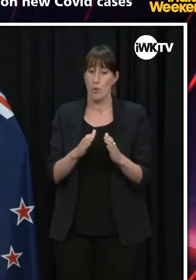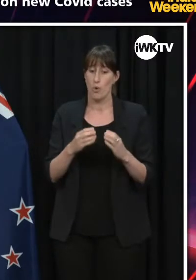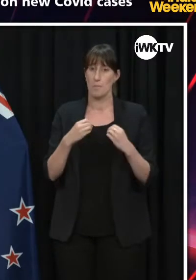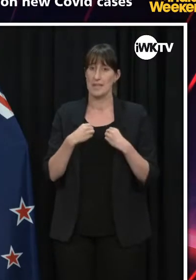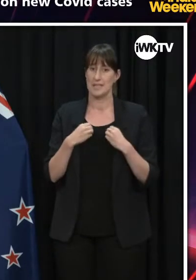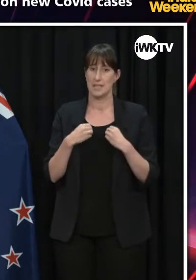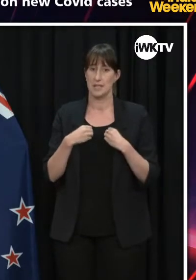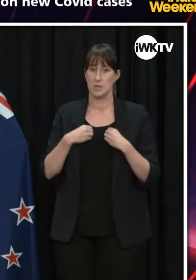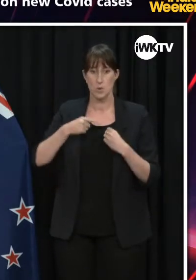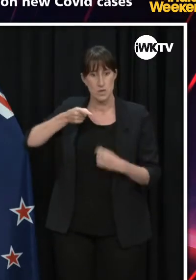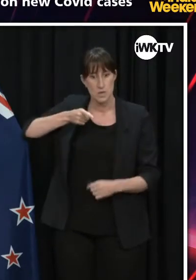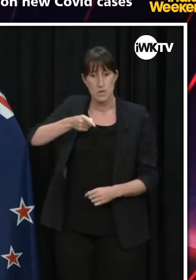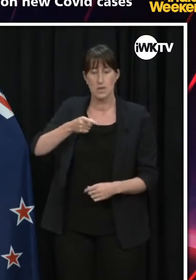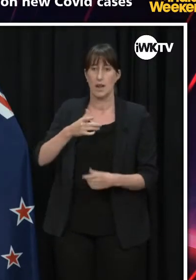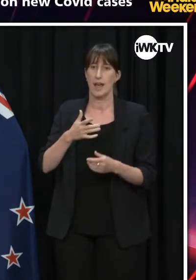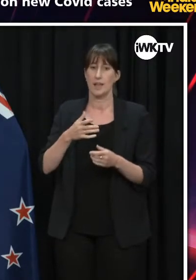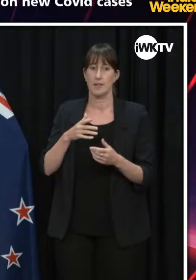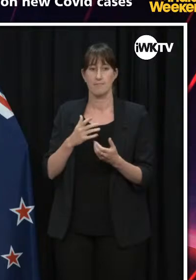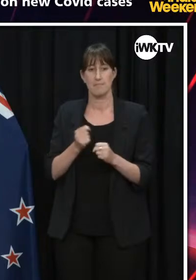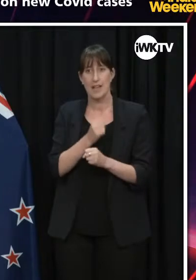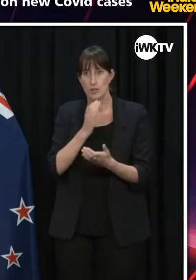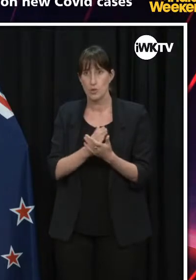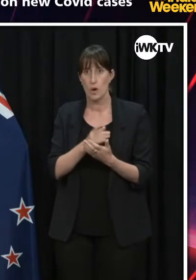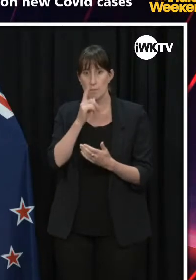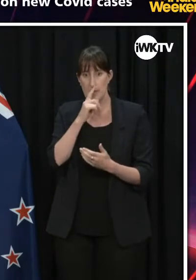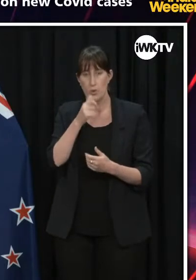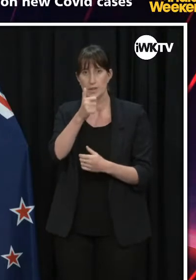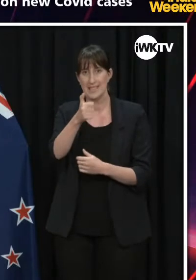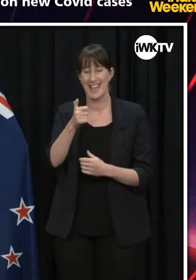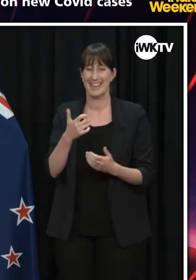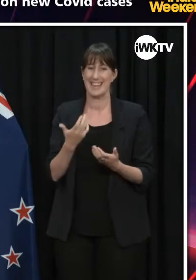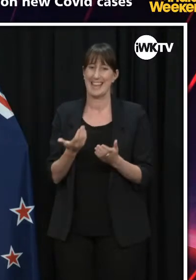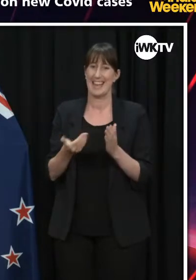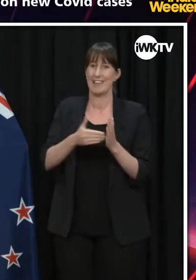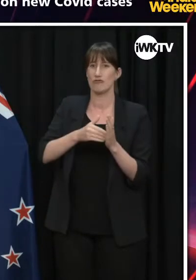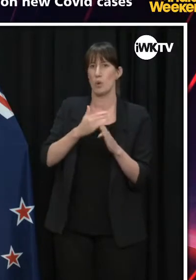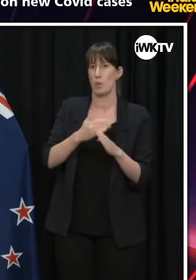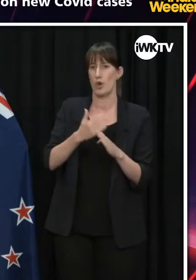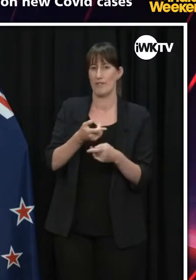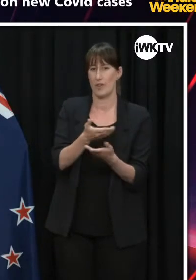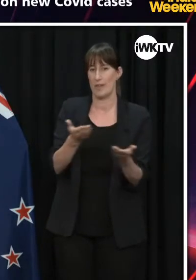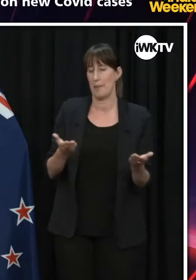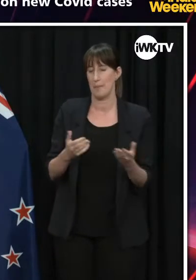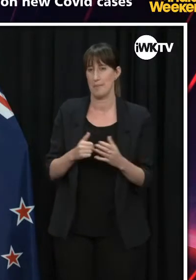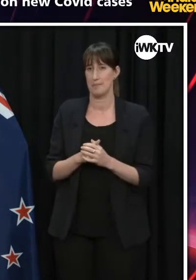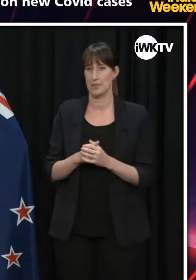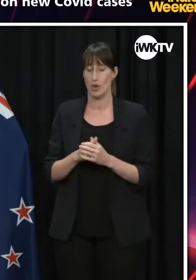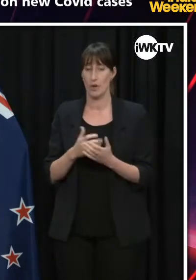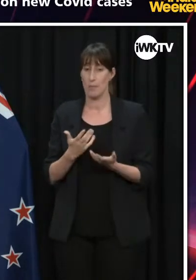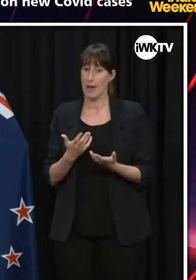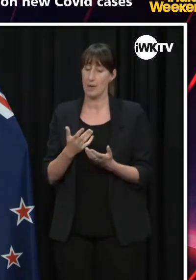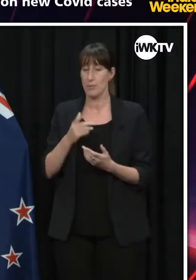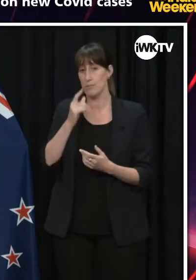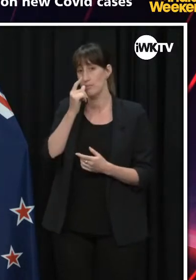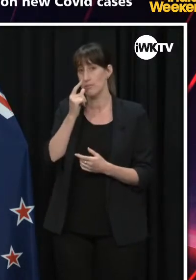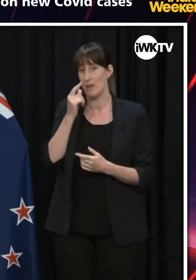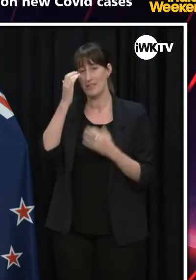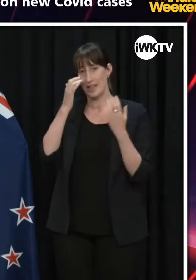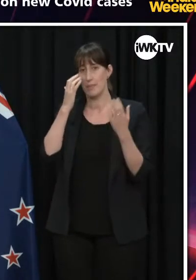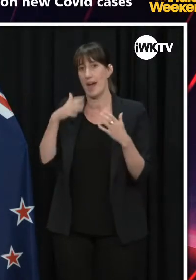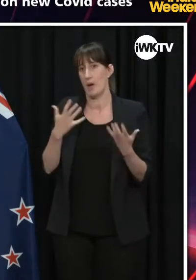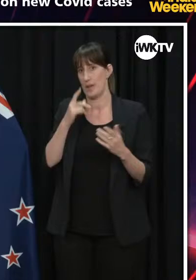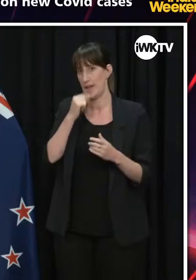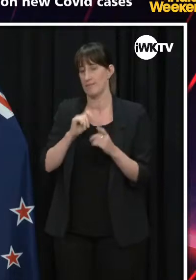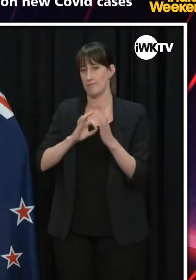certainly be looking at how we can encourage greater uptake, and I'm not ruling anything out at this point. Is it something that you can give to businesses? I mean, in that